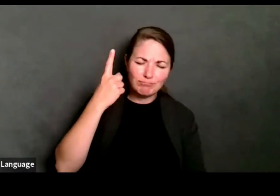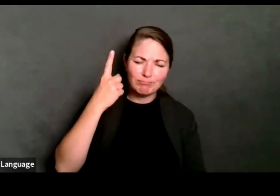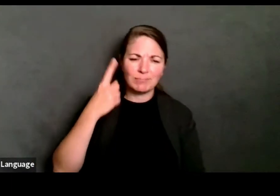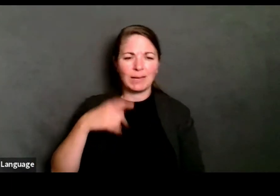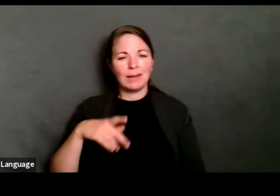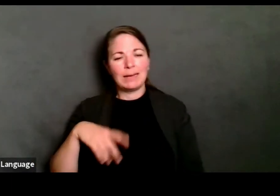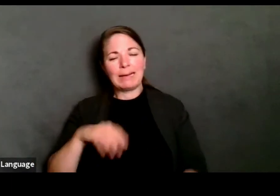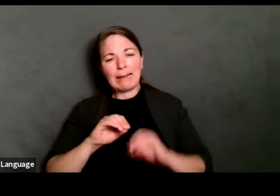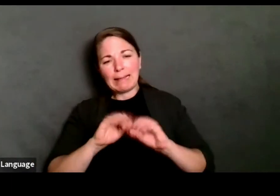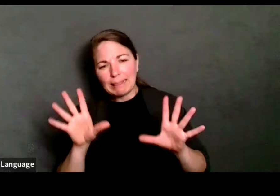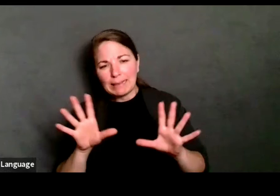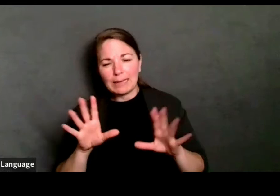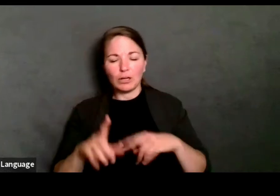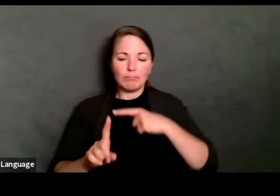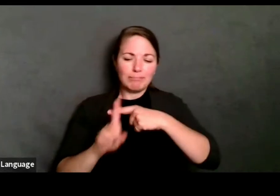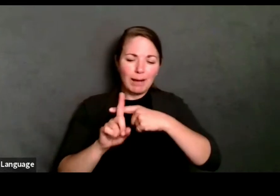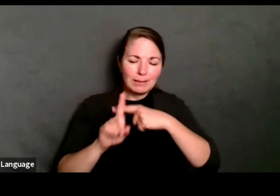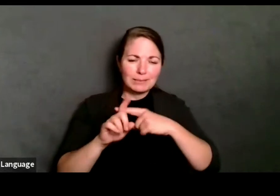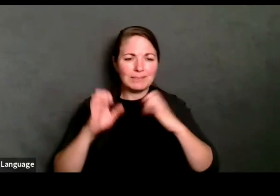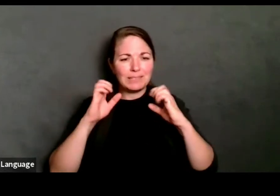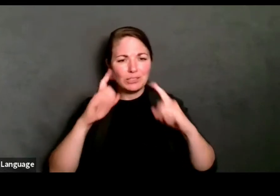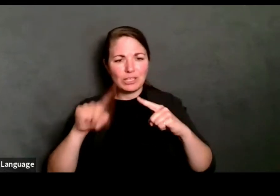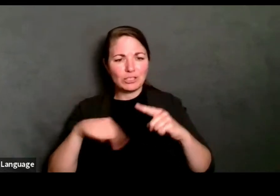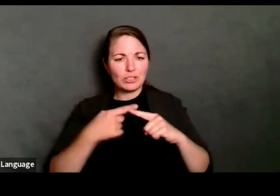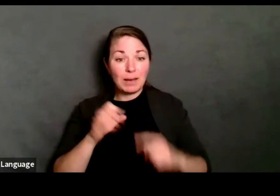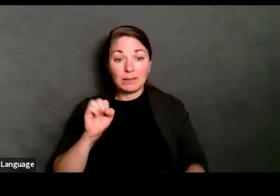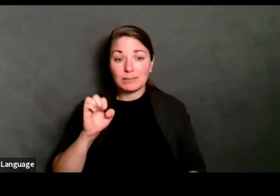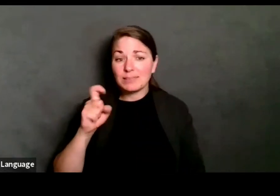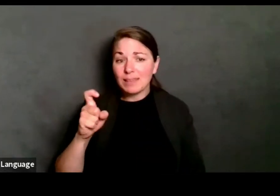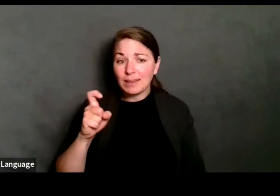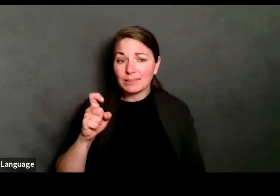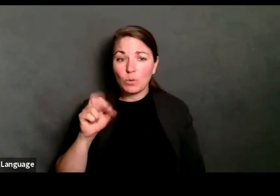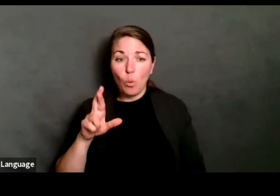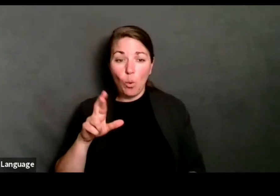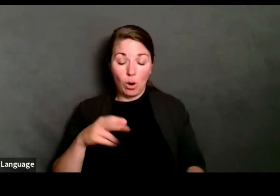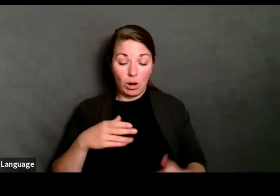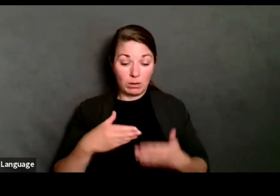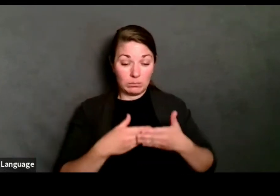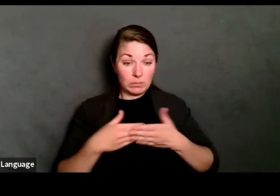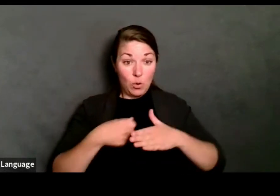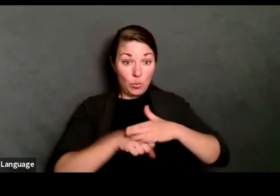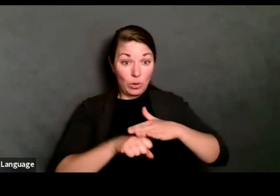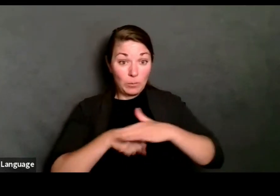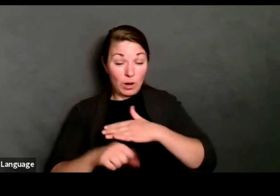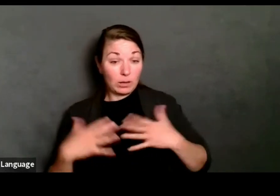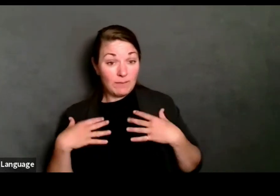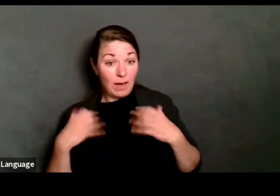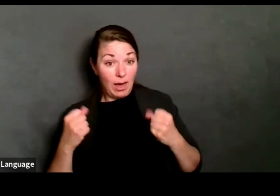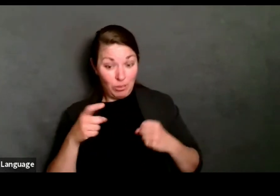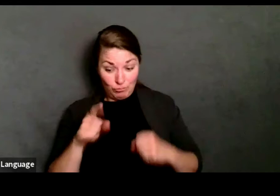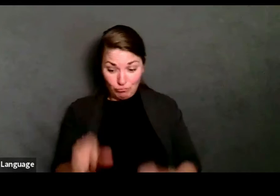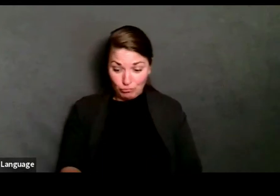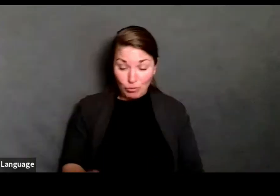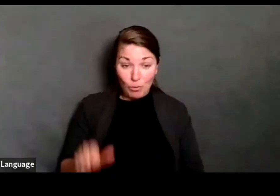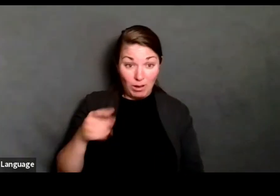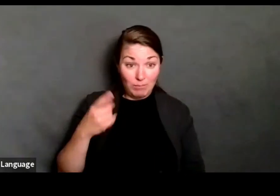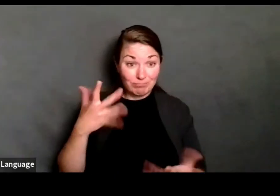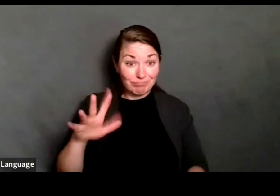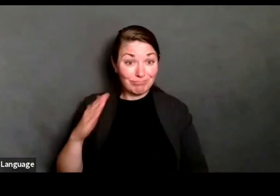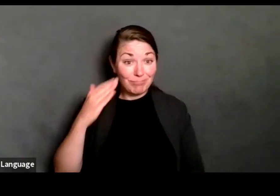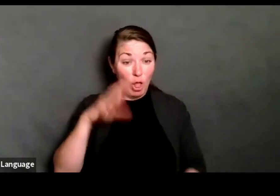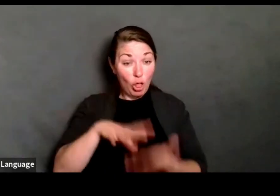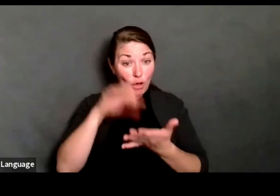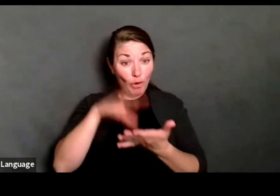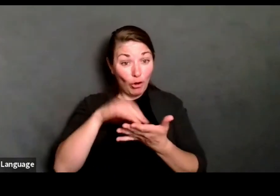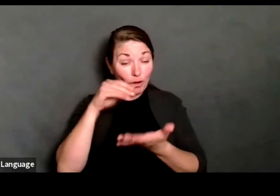and positive training about sexual and reproductive health. If you specialize in sexual or reproductive health care, maybe you'd raise